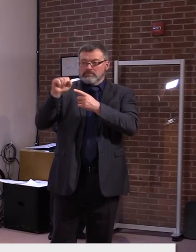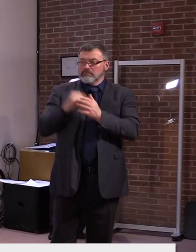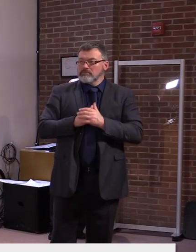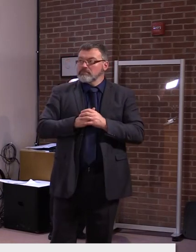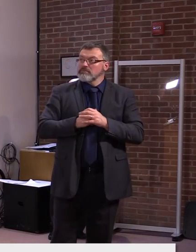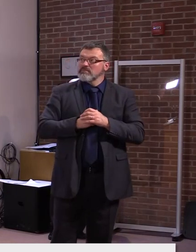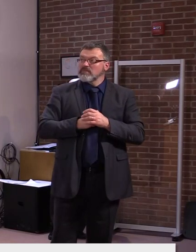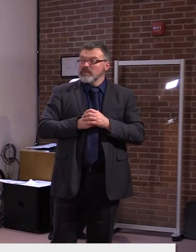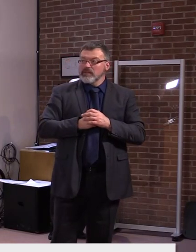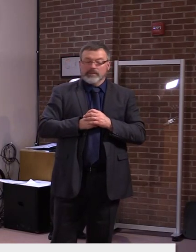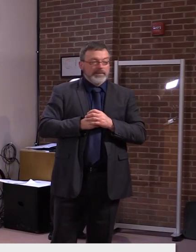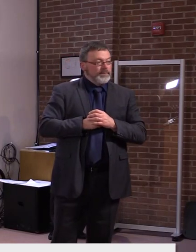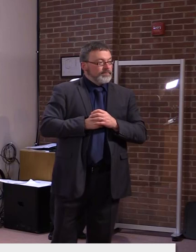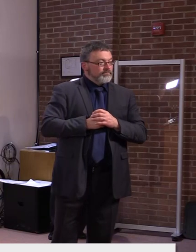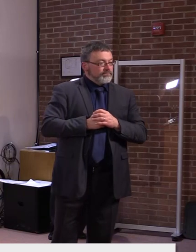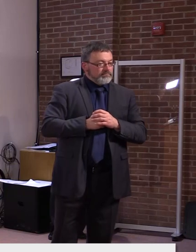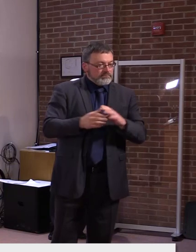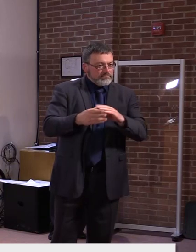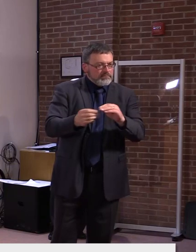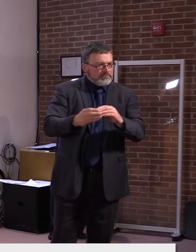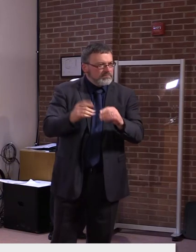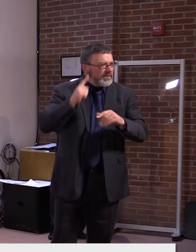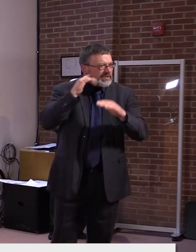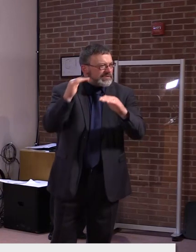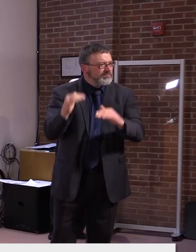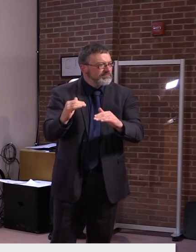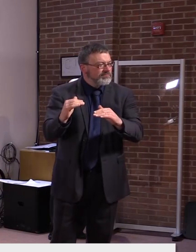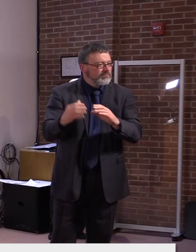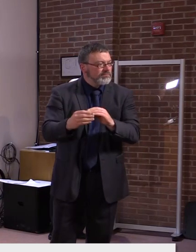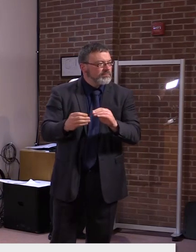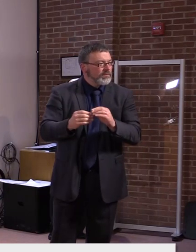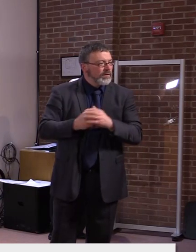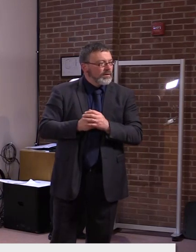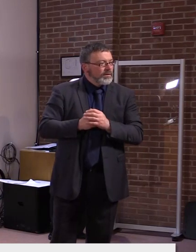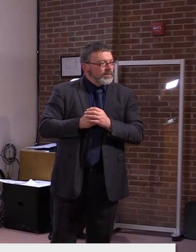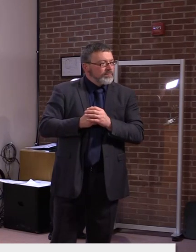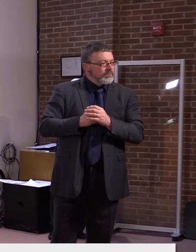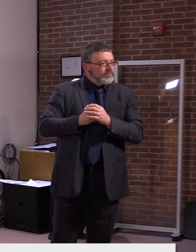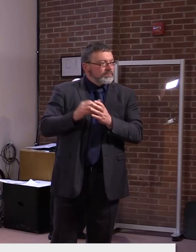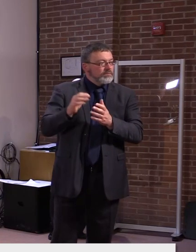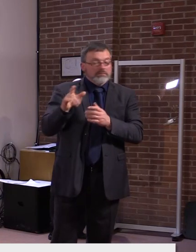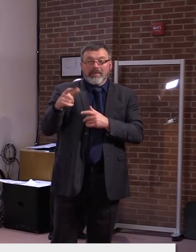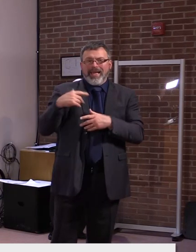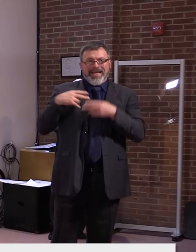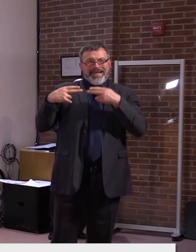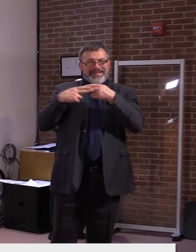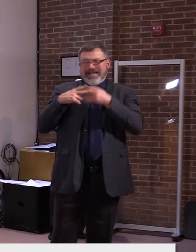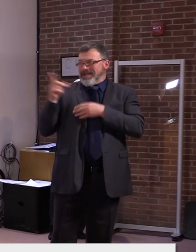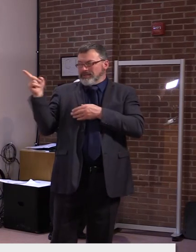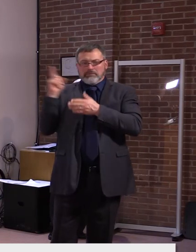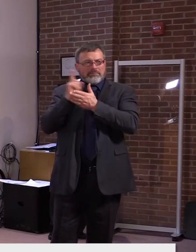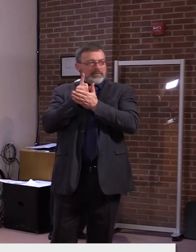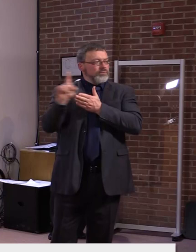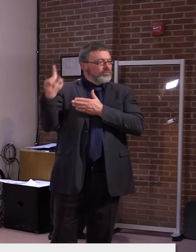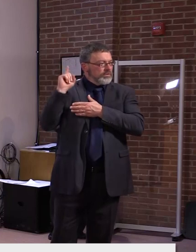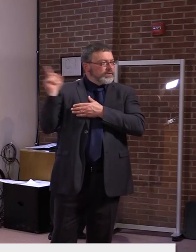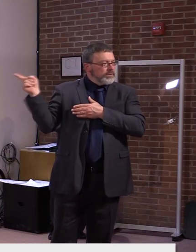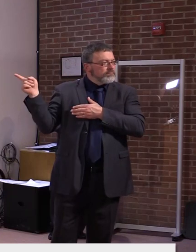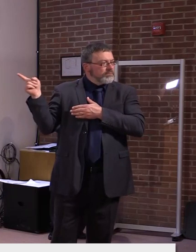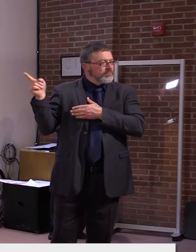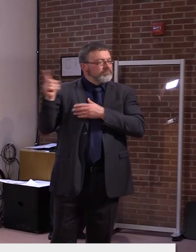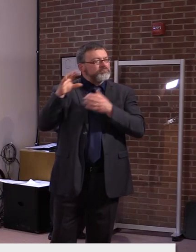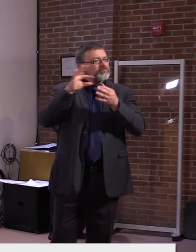Yeah, so I believe last week there was a slide in the presentation about the percentage of